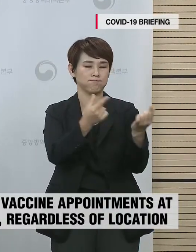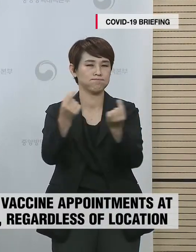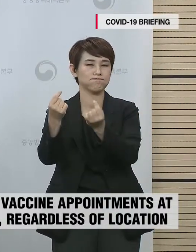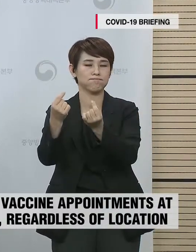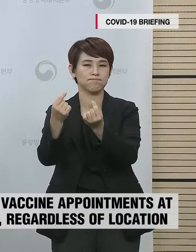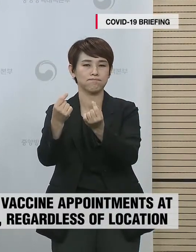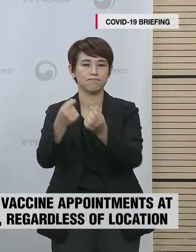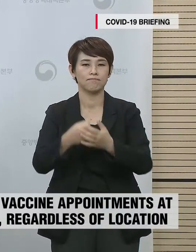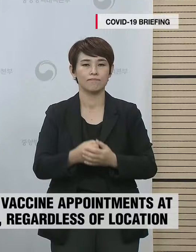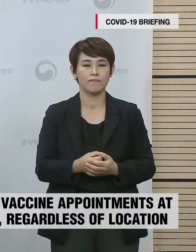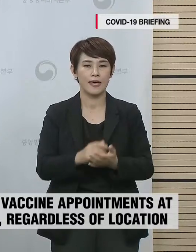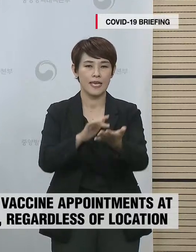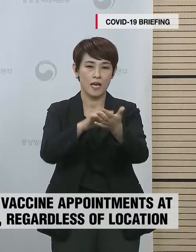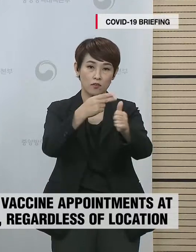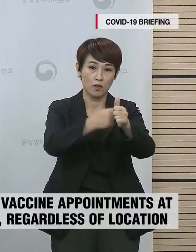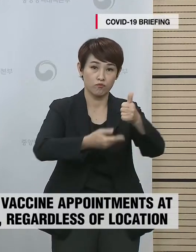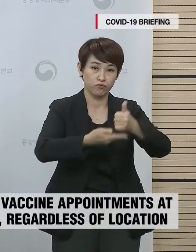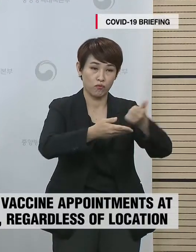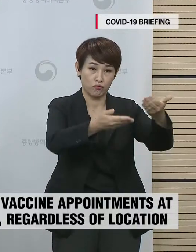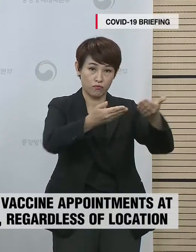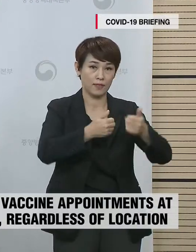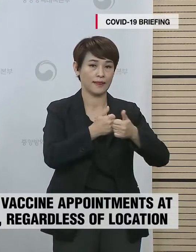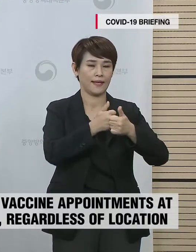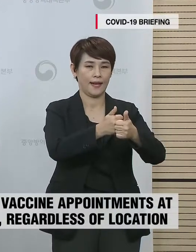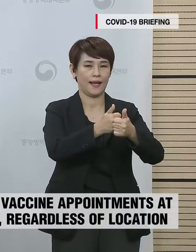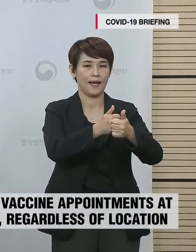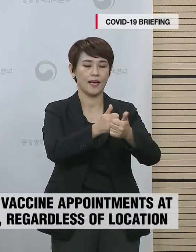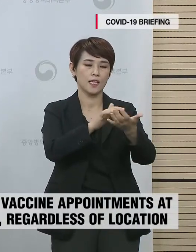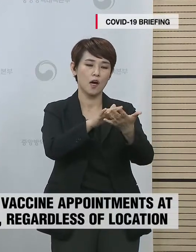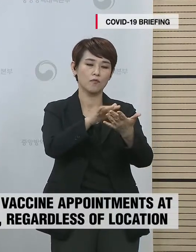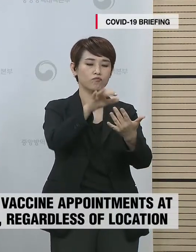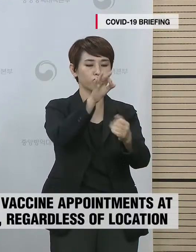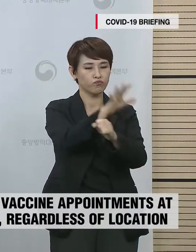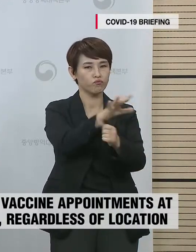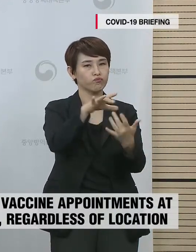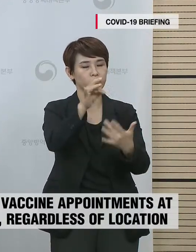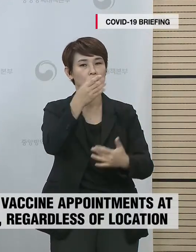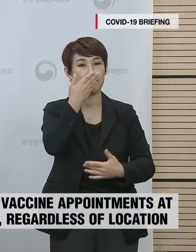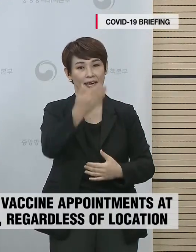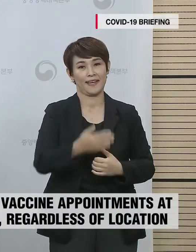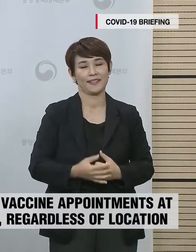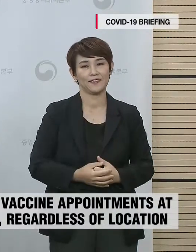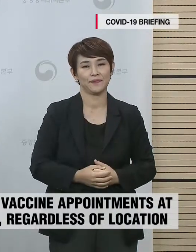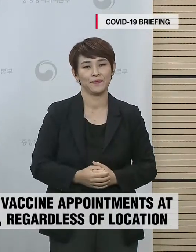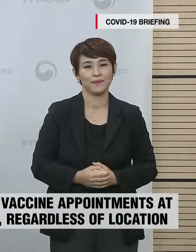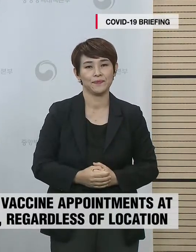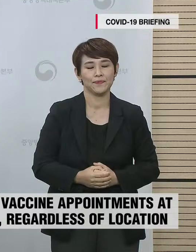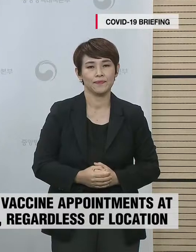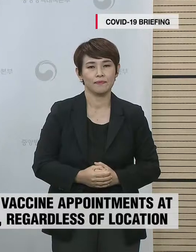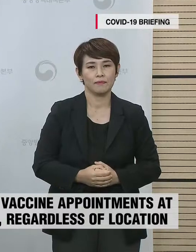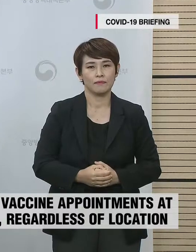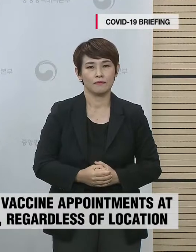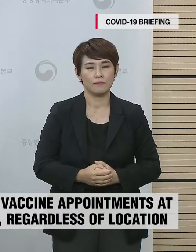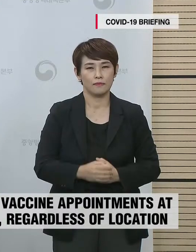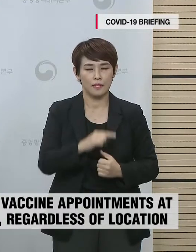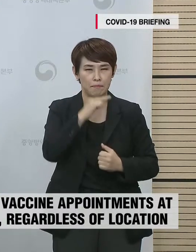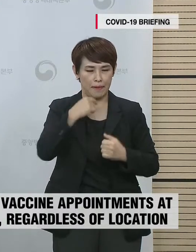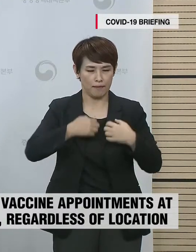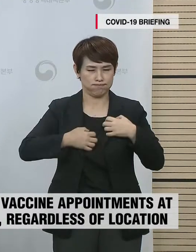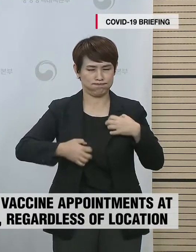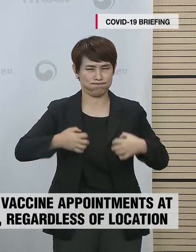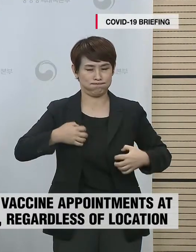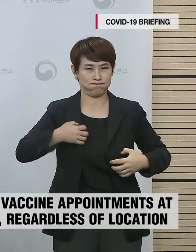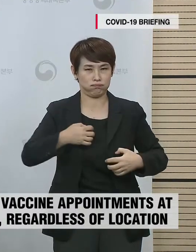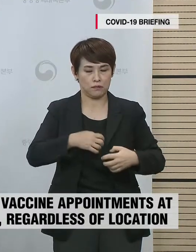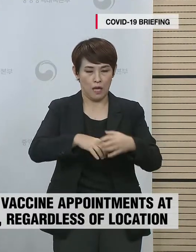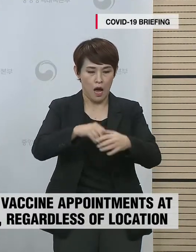over-the-counter drugs. You can also have increased acceptability for these drugs, and you could also ask your pharmacist or